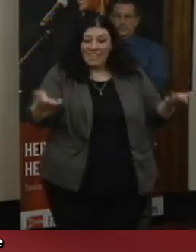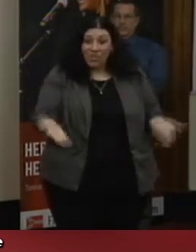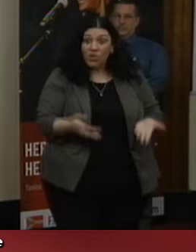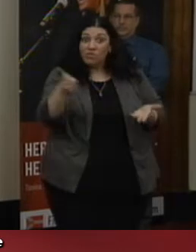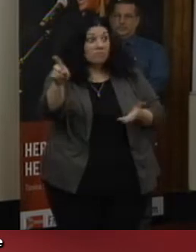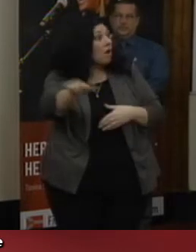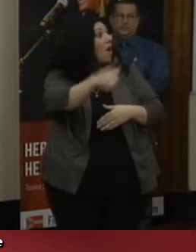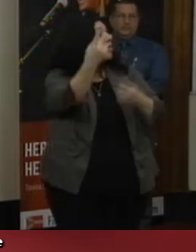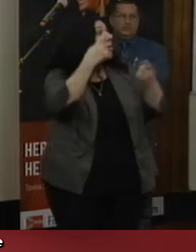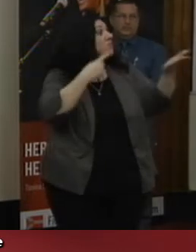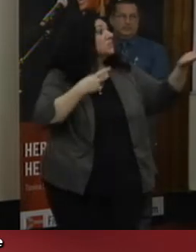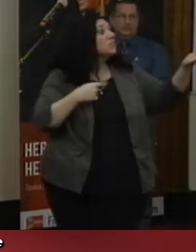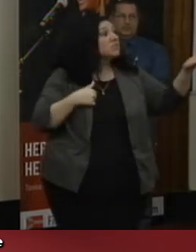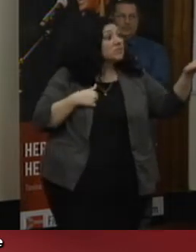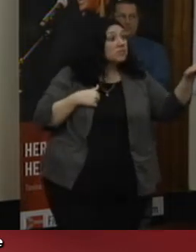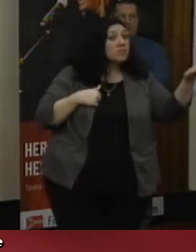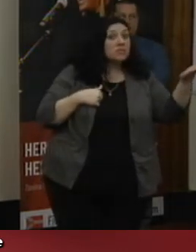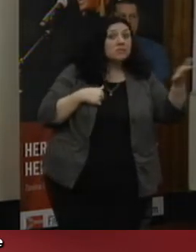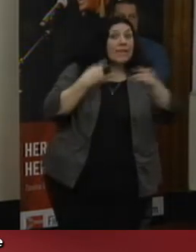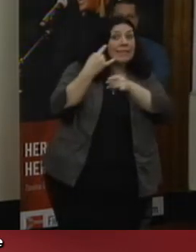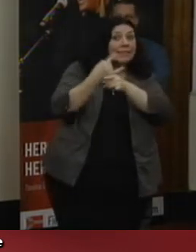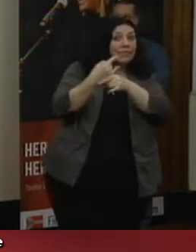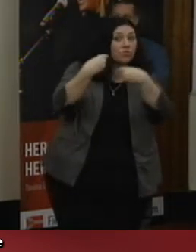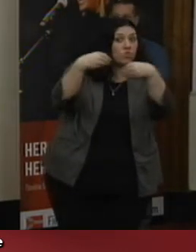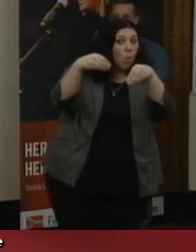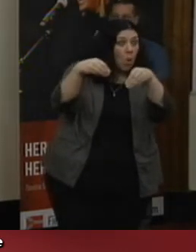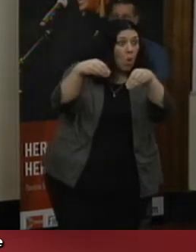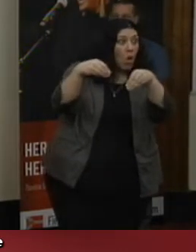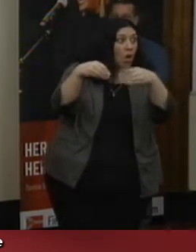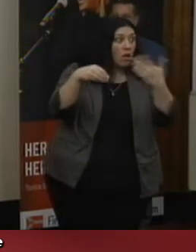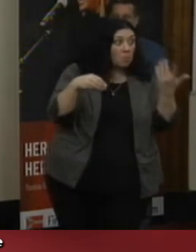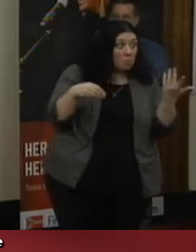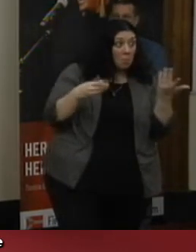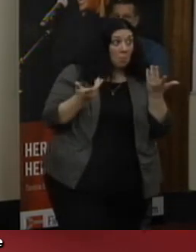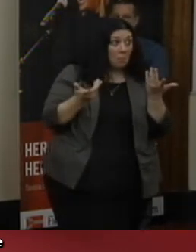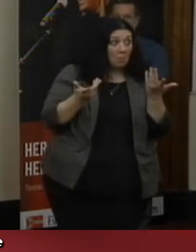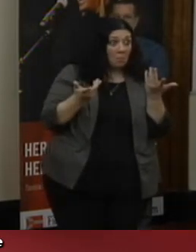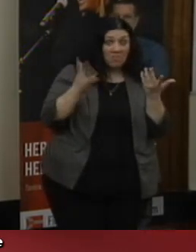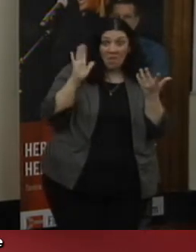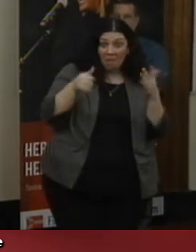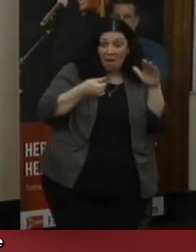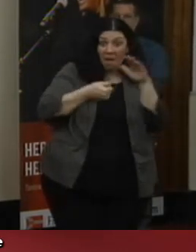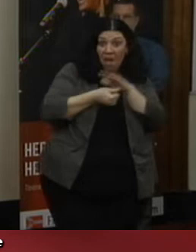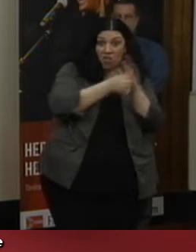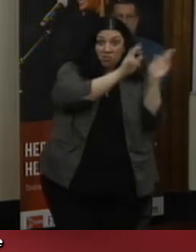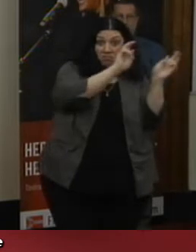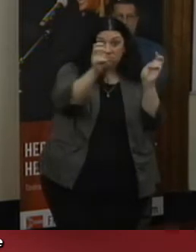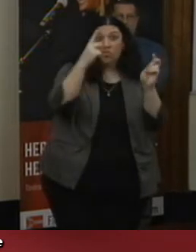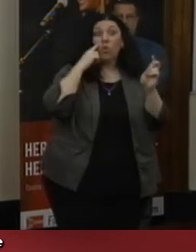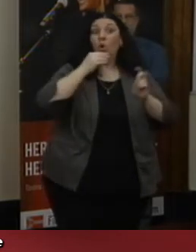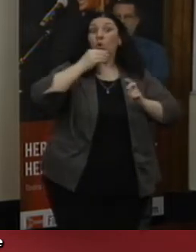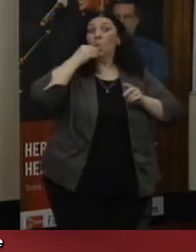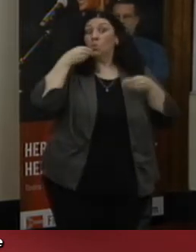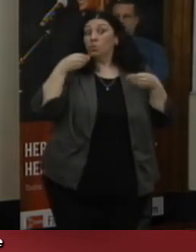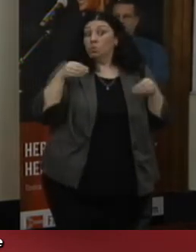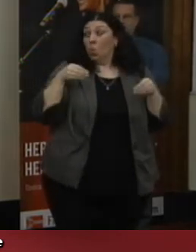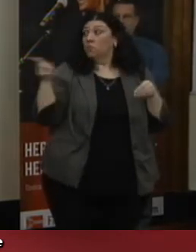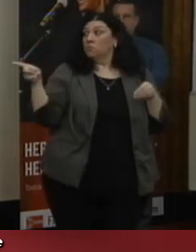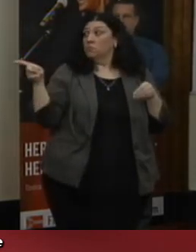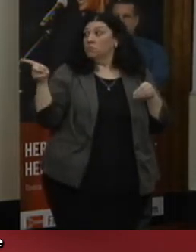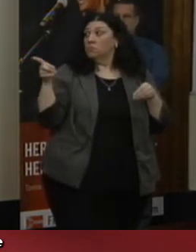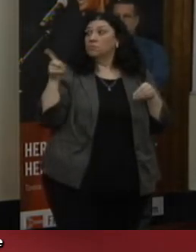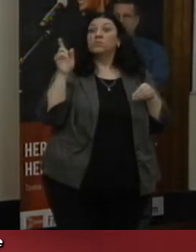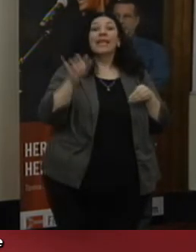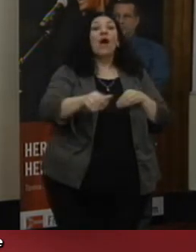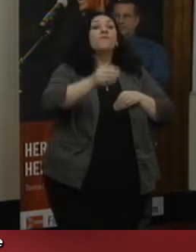else? How about liquor stores? Is that fall under the heading of the grocery stores? Falls into the